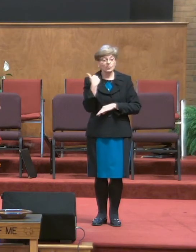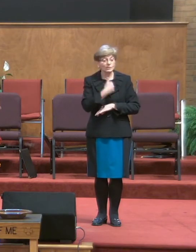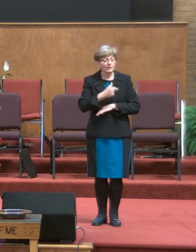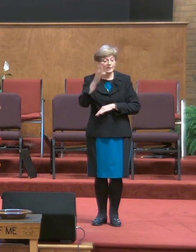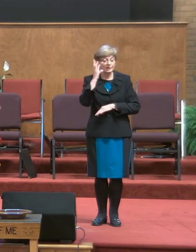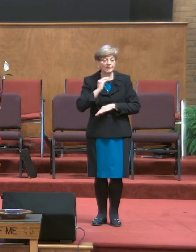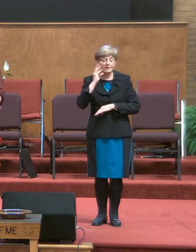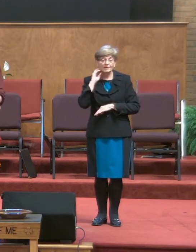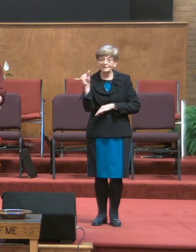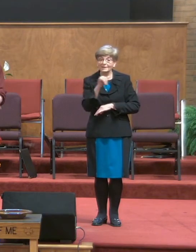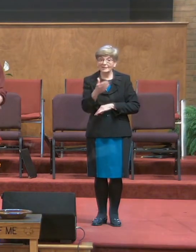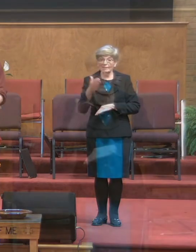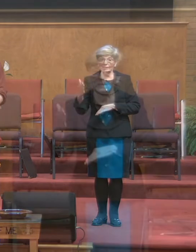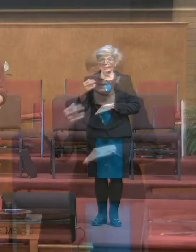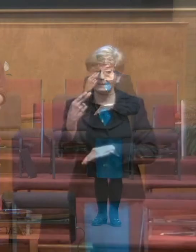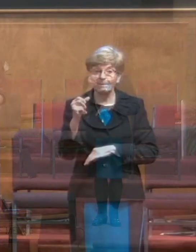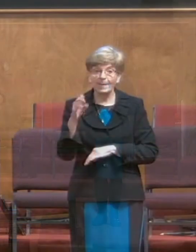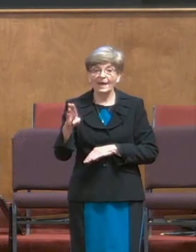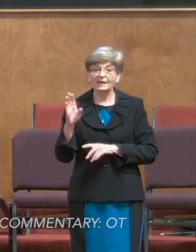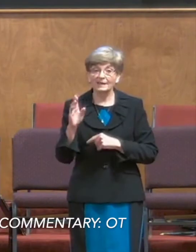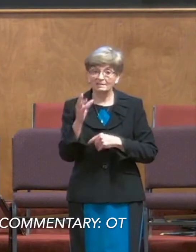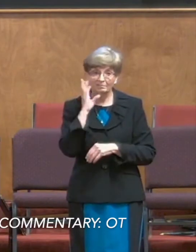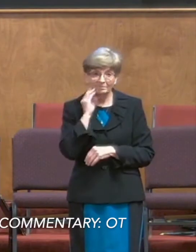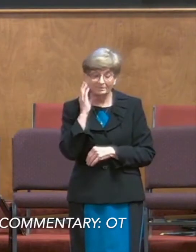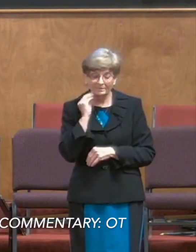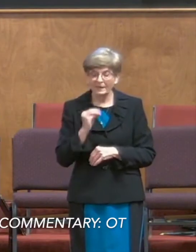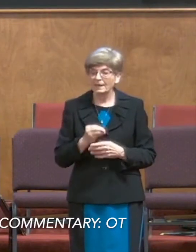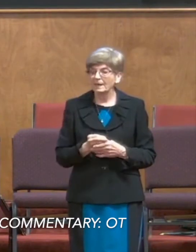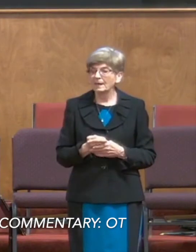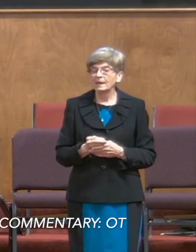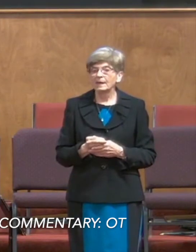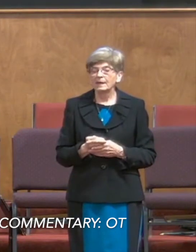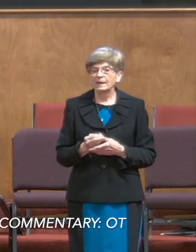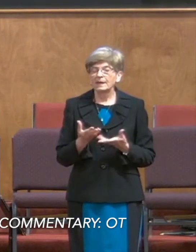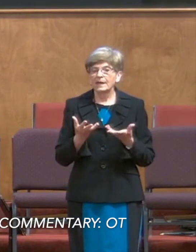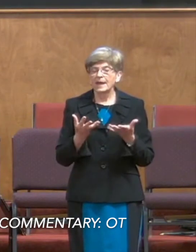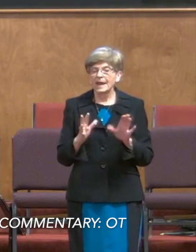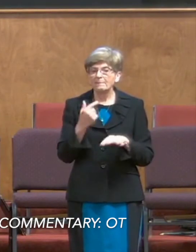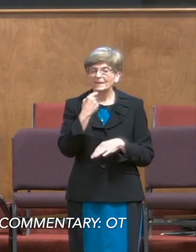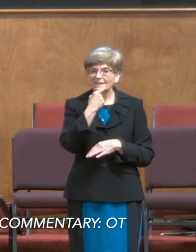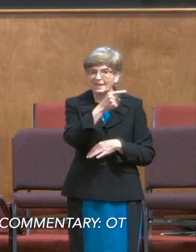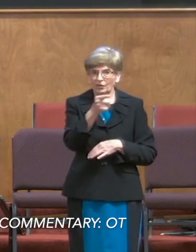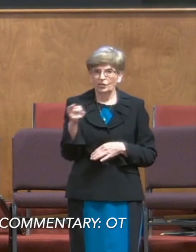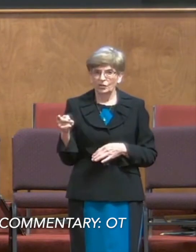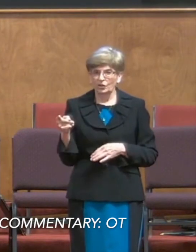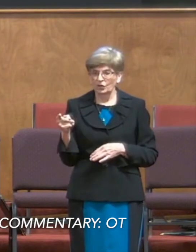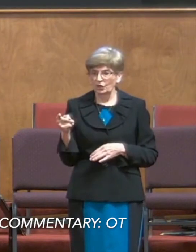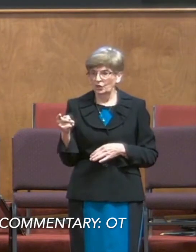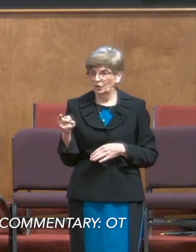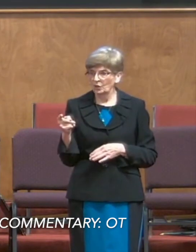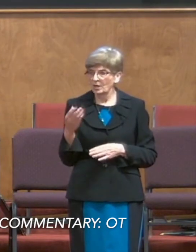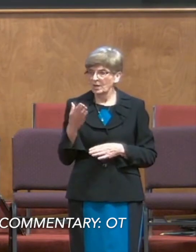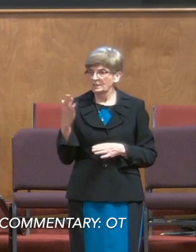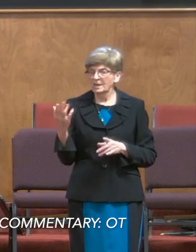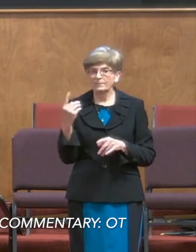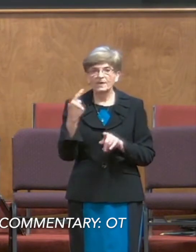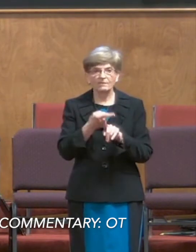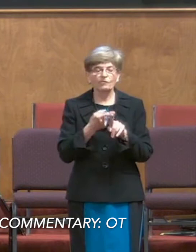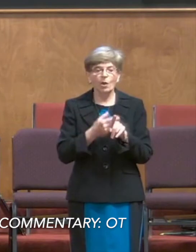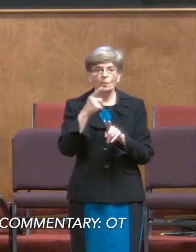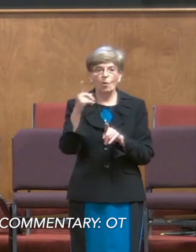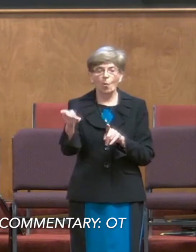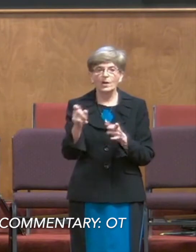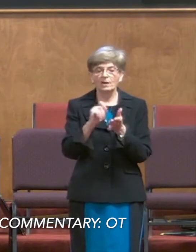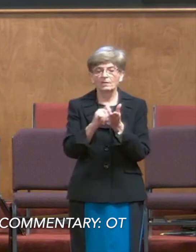that Habakkuk was going through. Let me introduce this with something out of one of my commentaries. It says